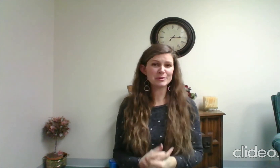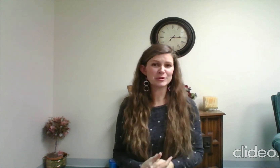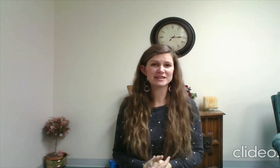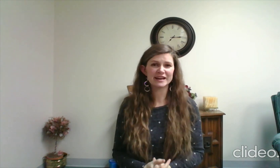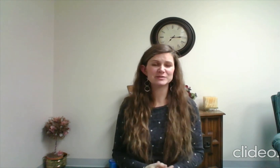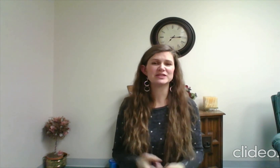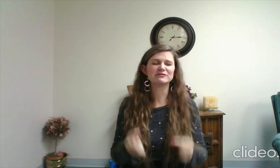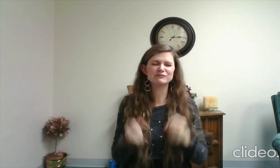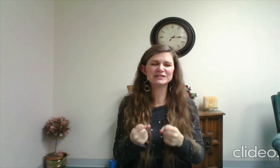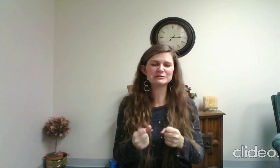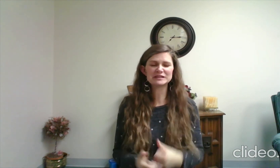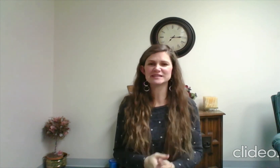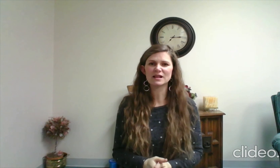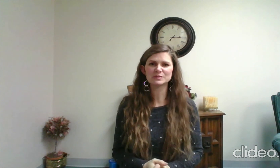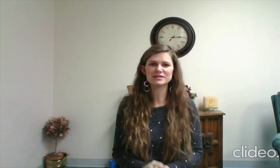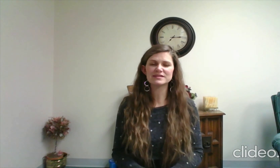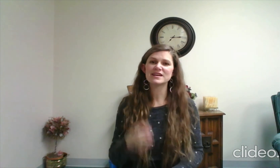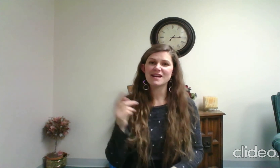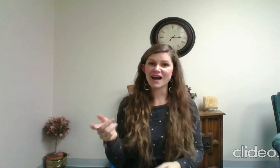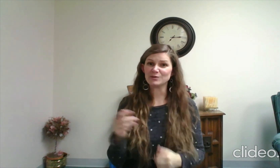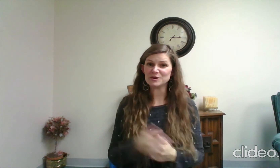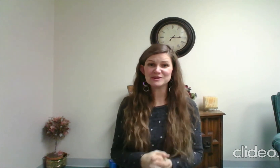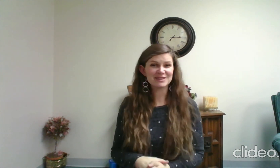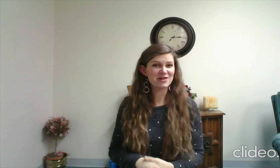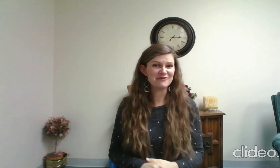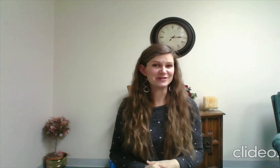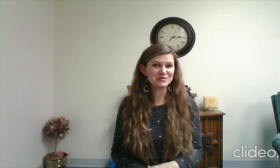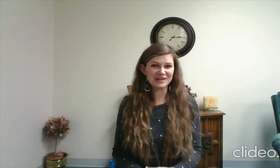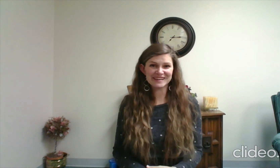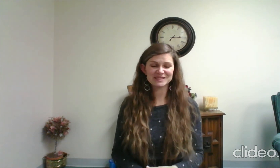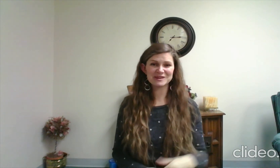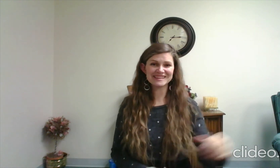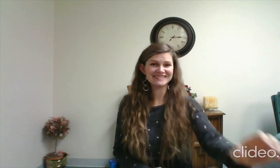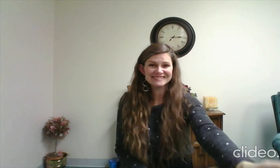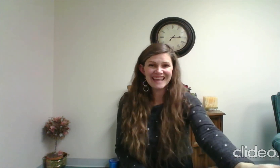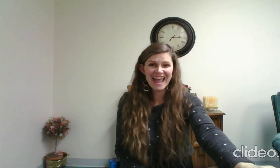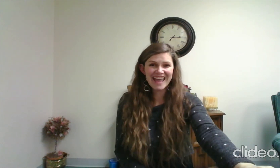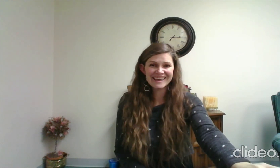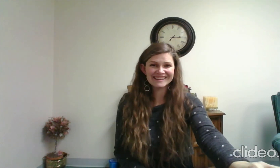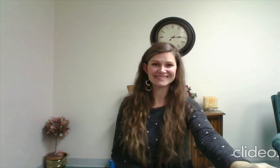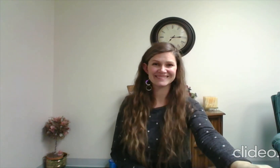more times so you get really, really solid with it. And we will start on verse 1 next week. Yay!